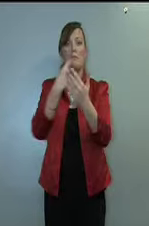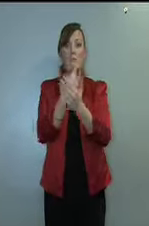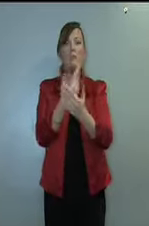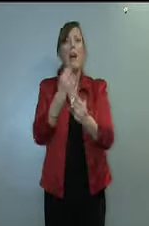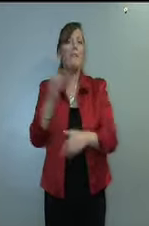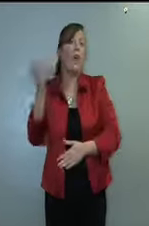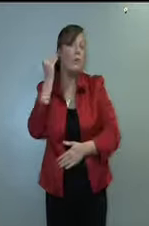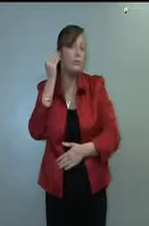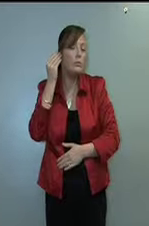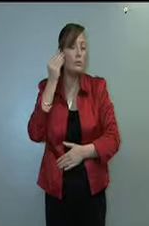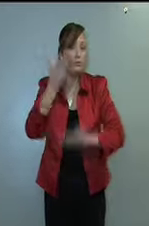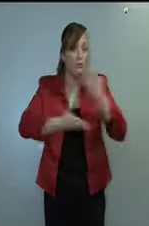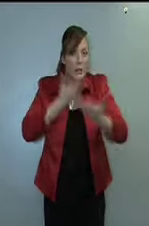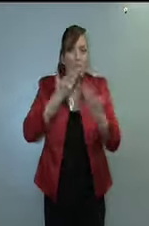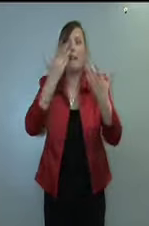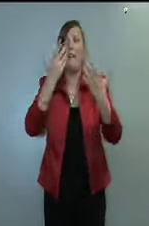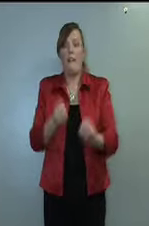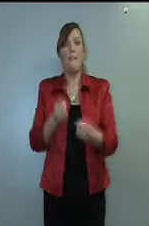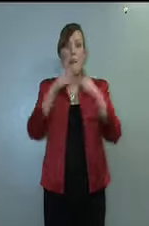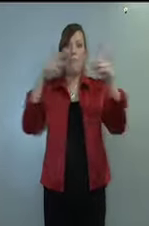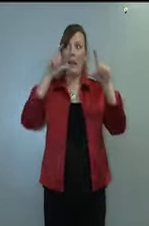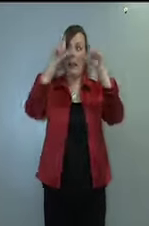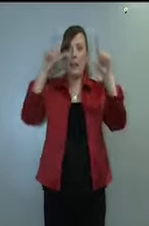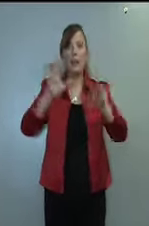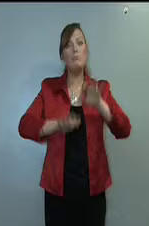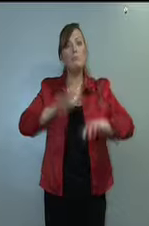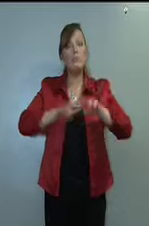of Access Scottish Theatre for download.